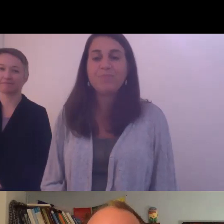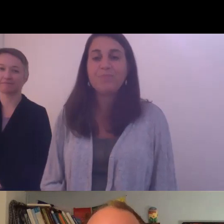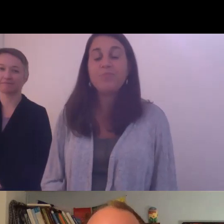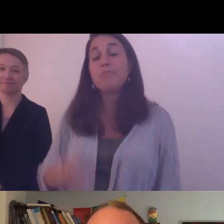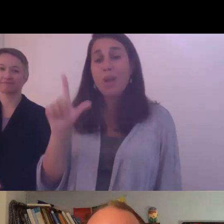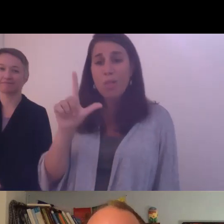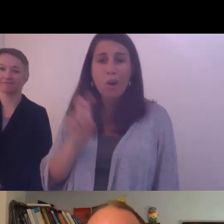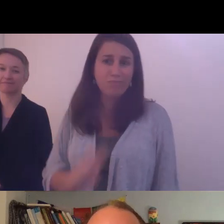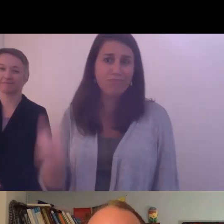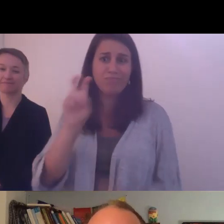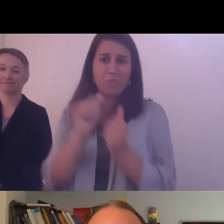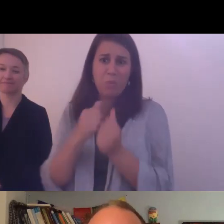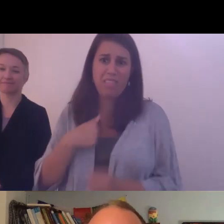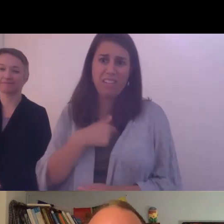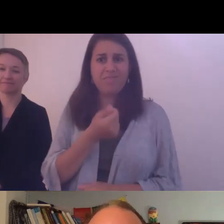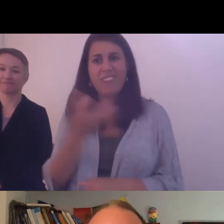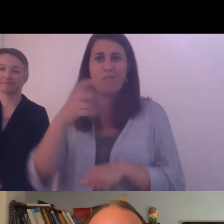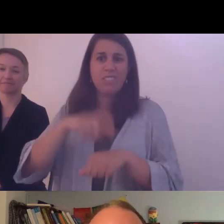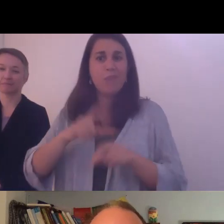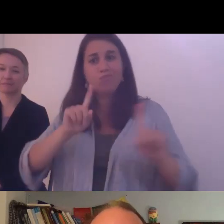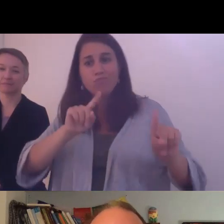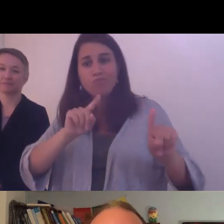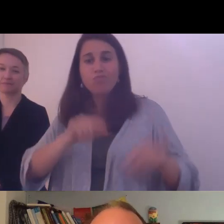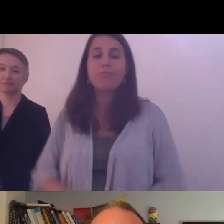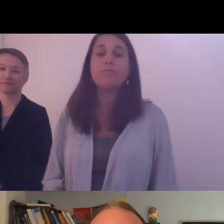traveled with us several times there as part of our team.